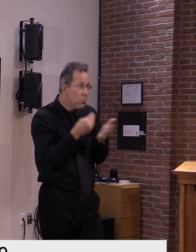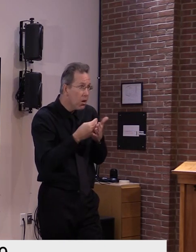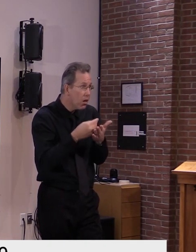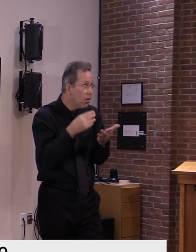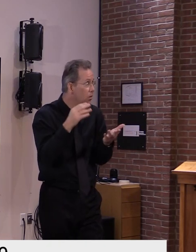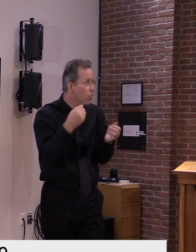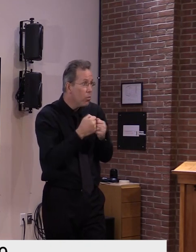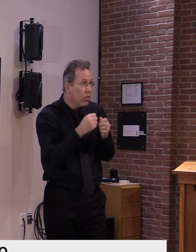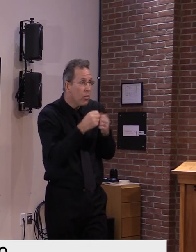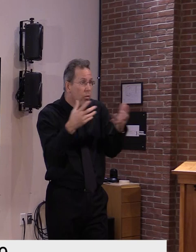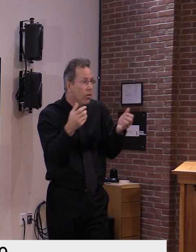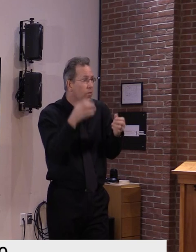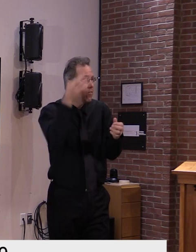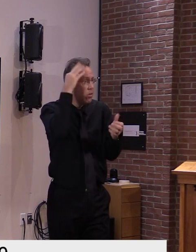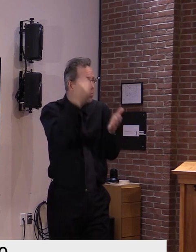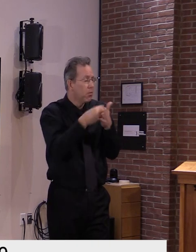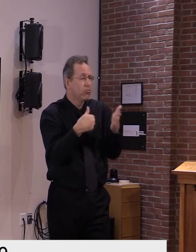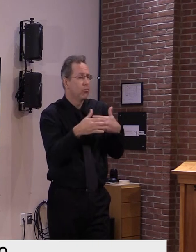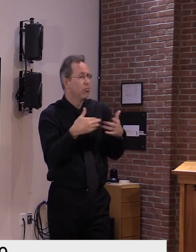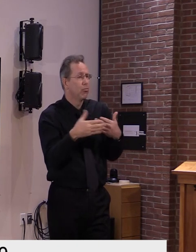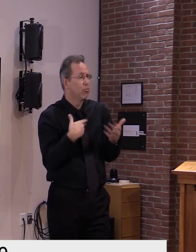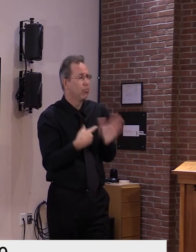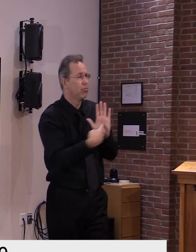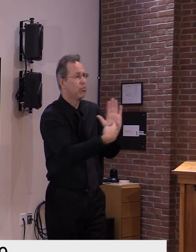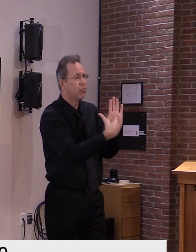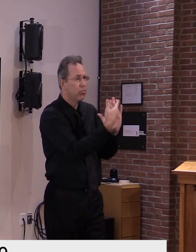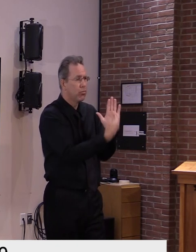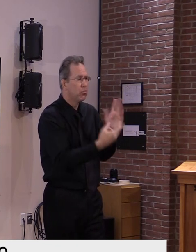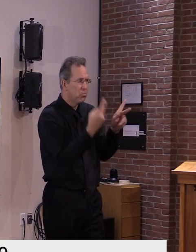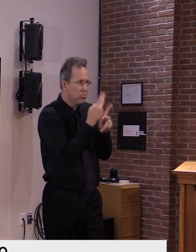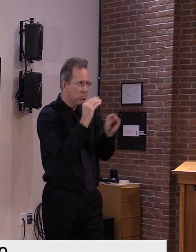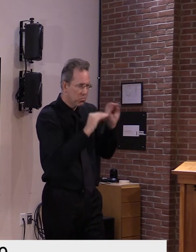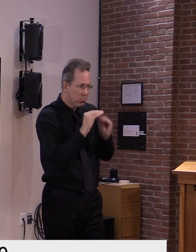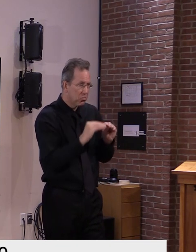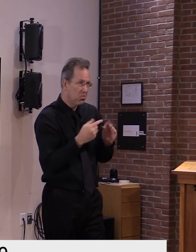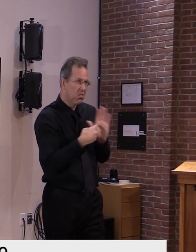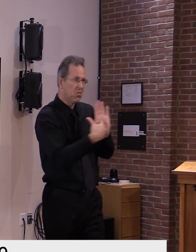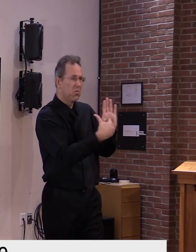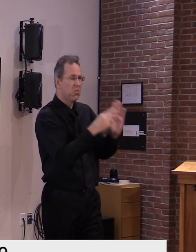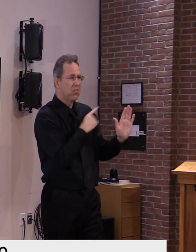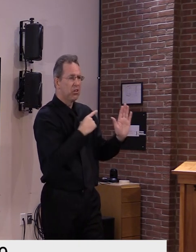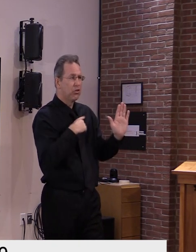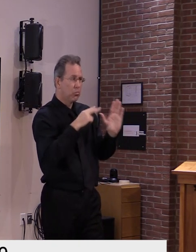provide a balanced budget to the legislature for their consideration.